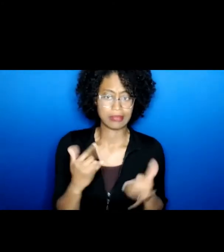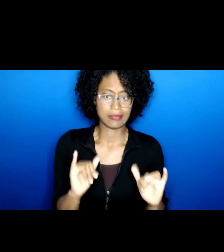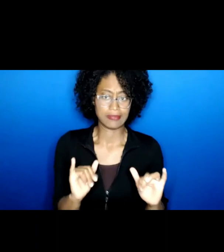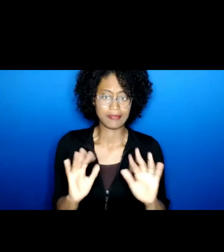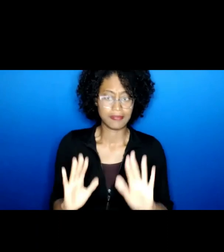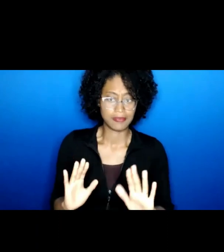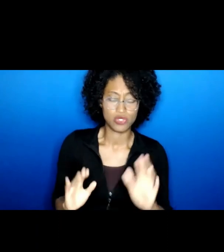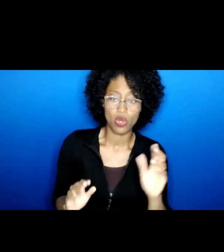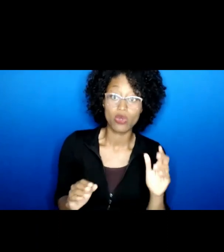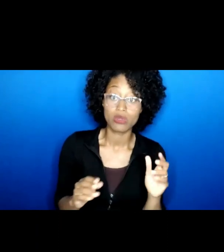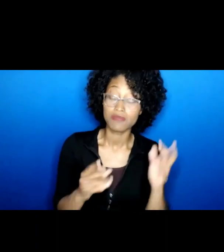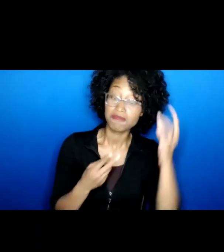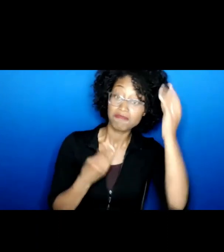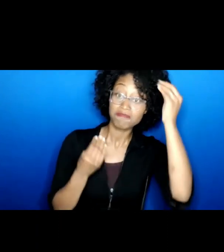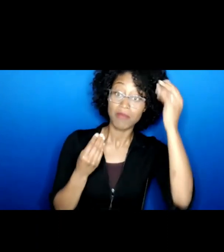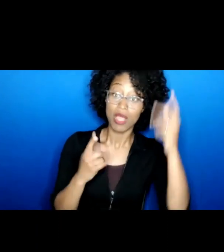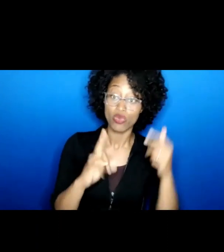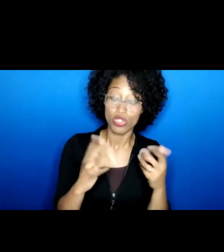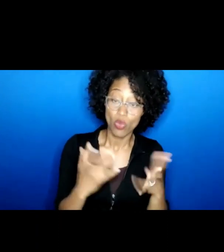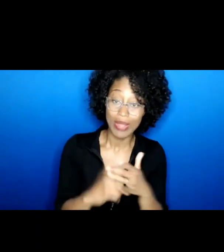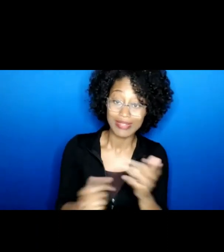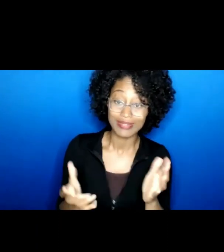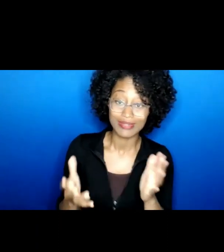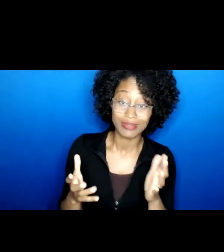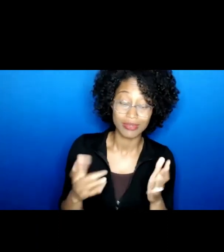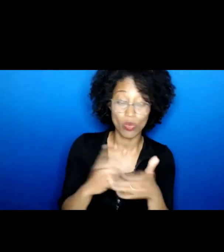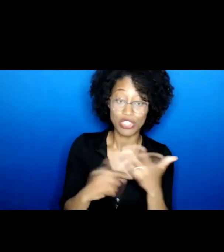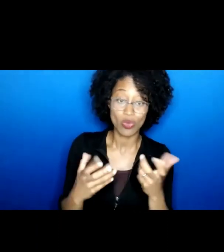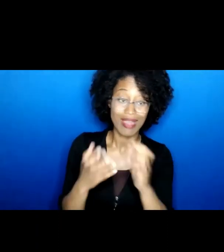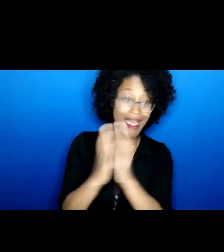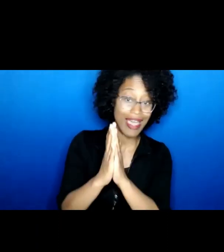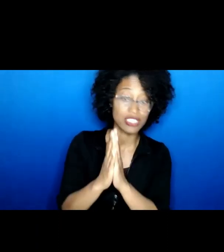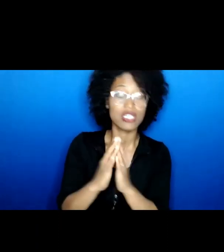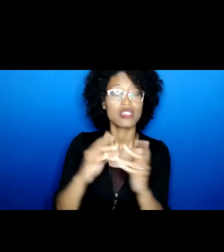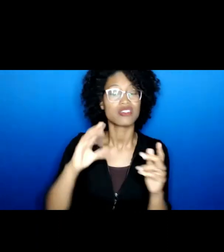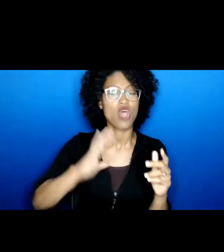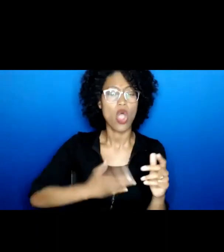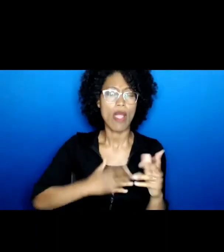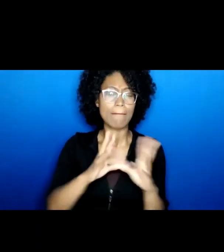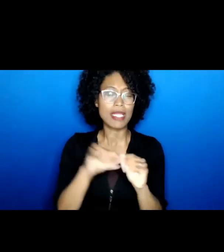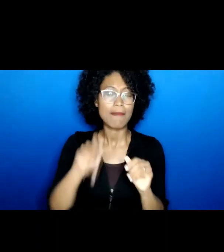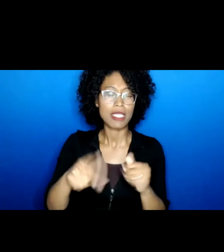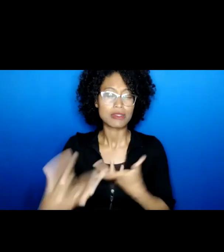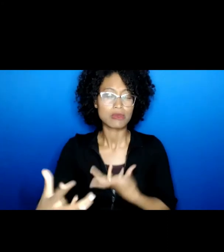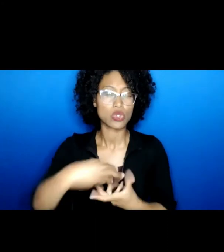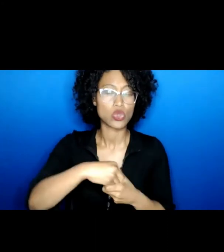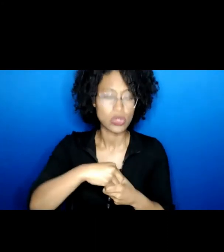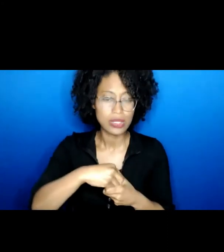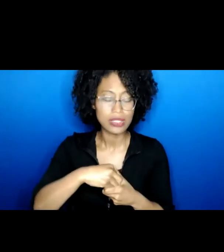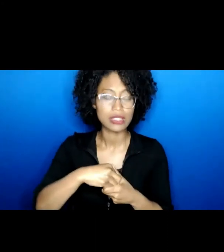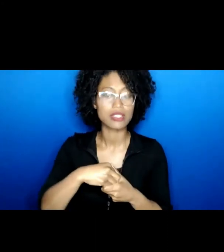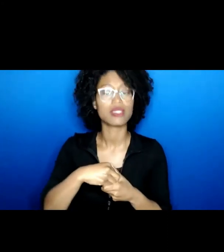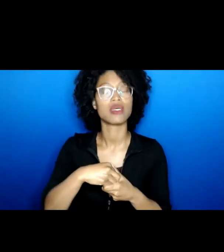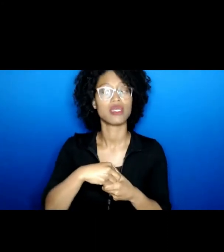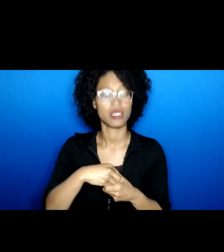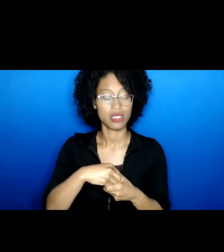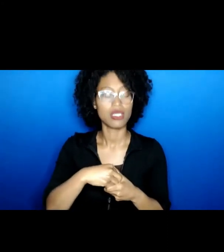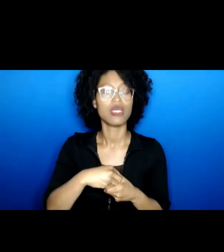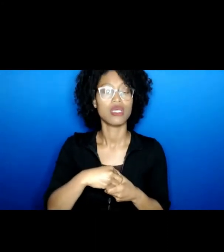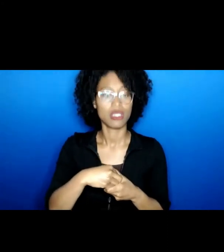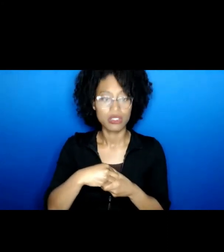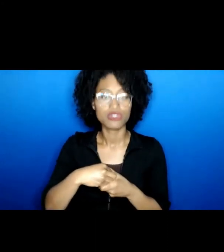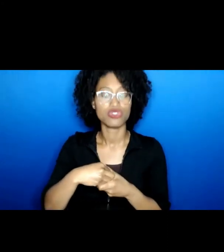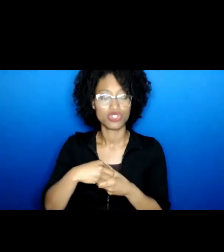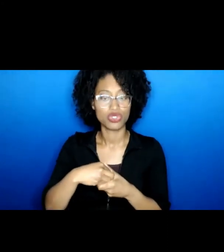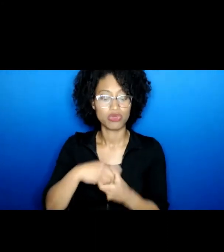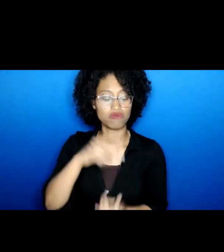to make our meeting as inclusive and responsive to where you are and to